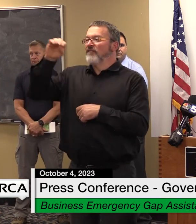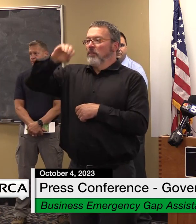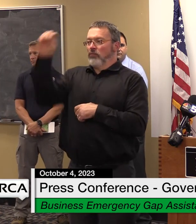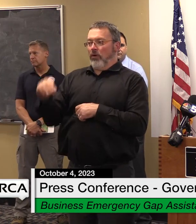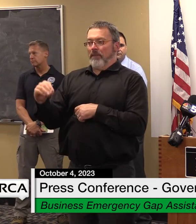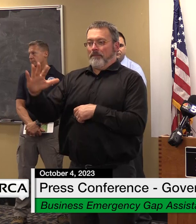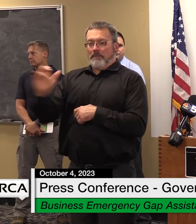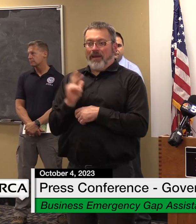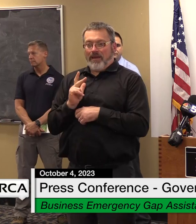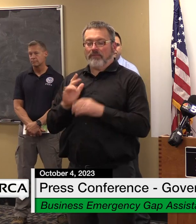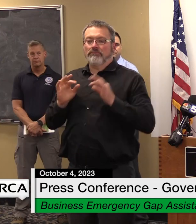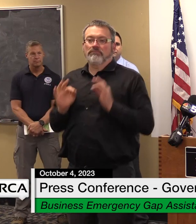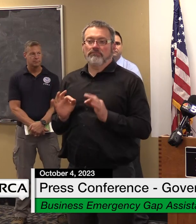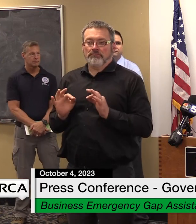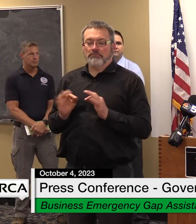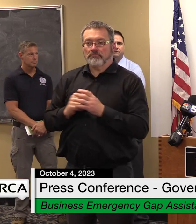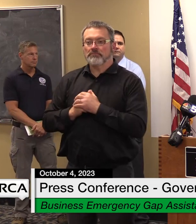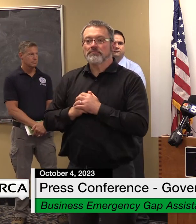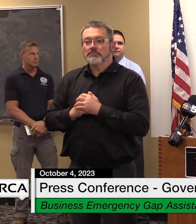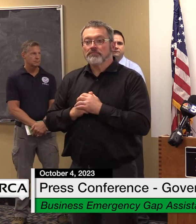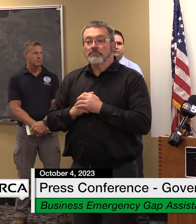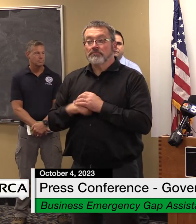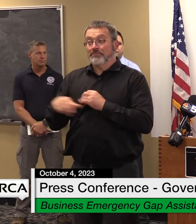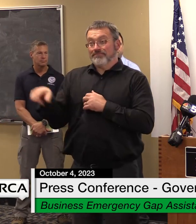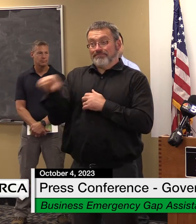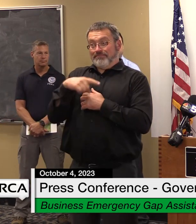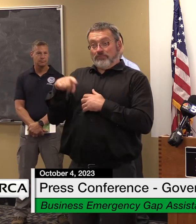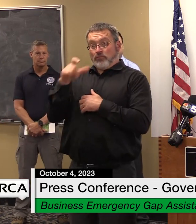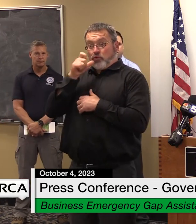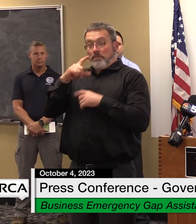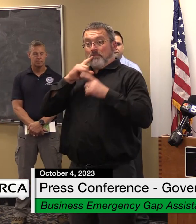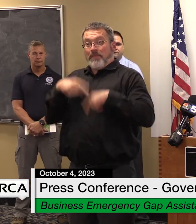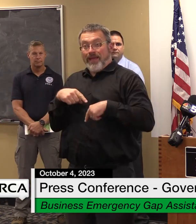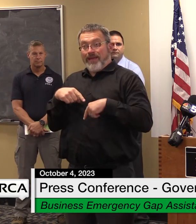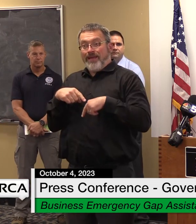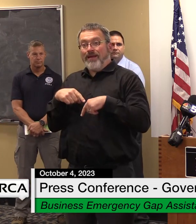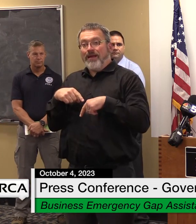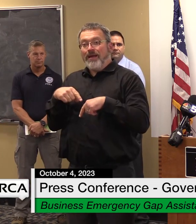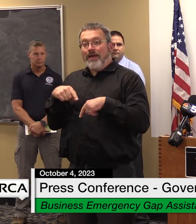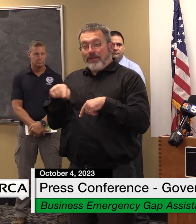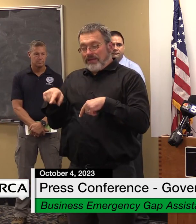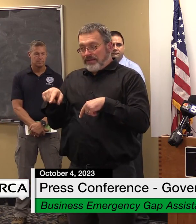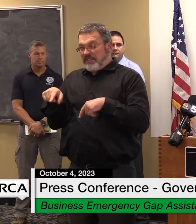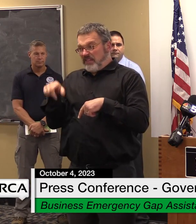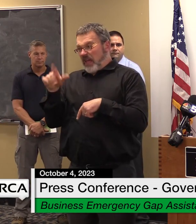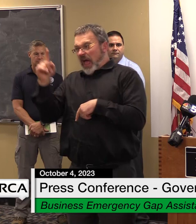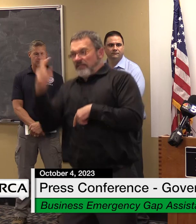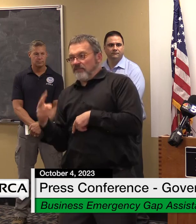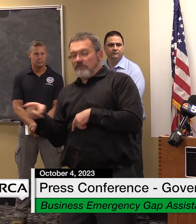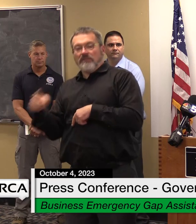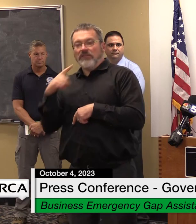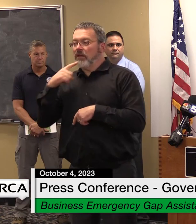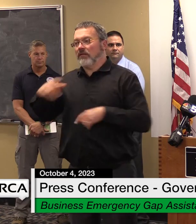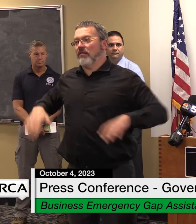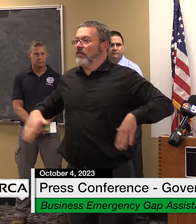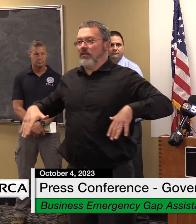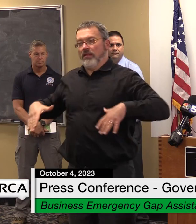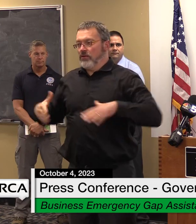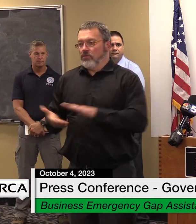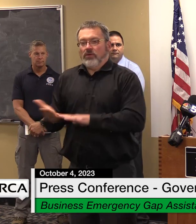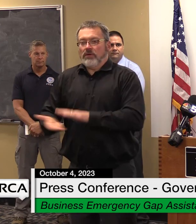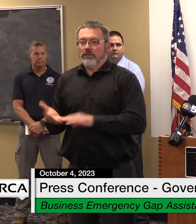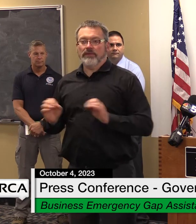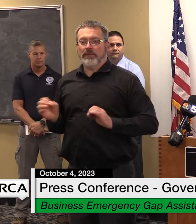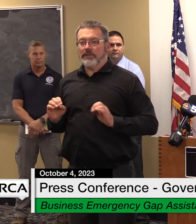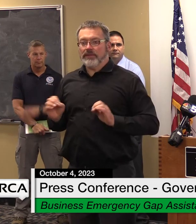about 50% of them reporting their systems are still not working. The next step of this process is to connect those